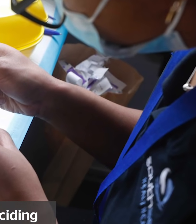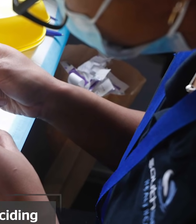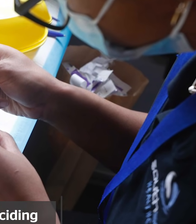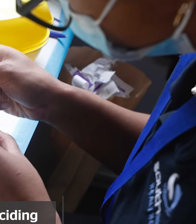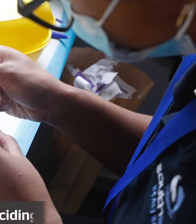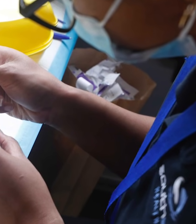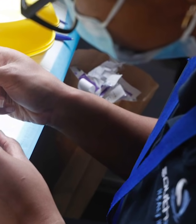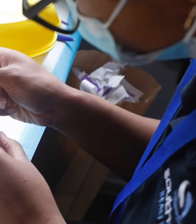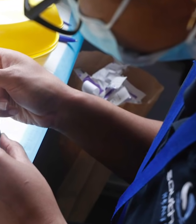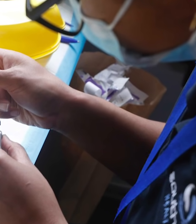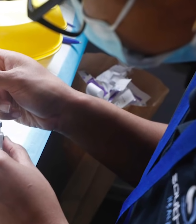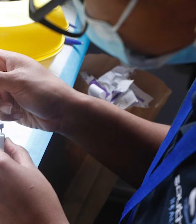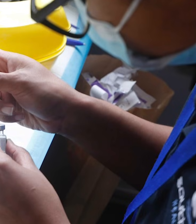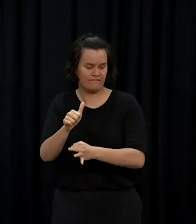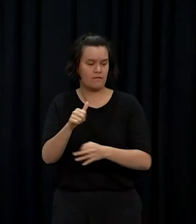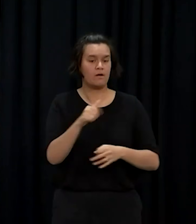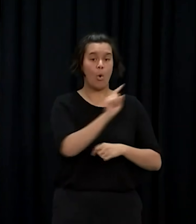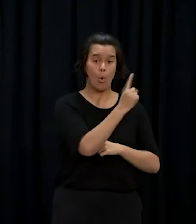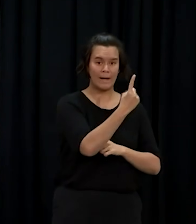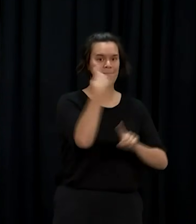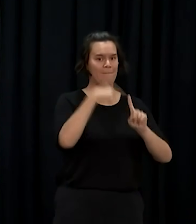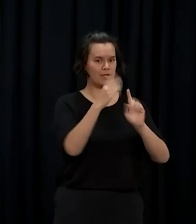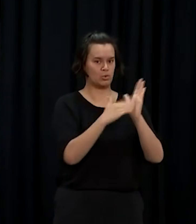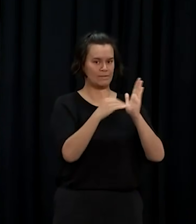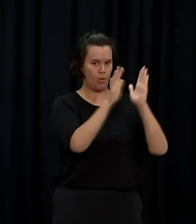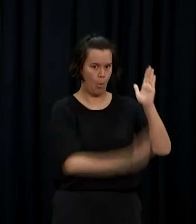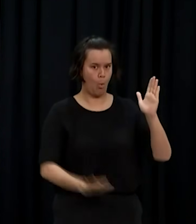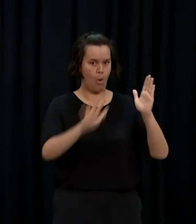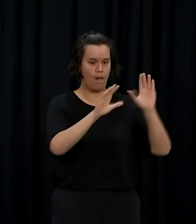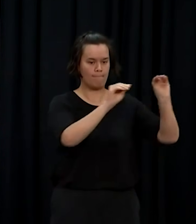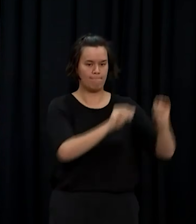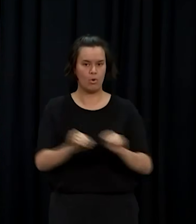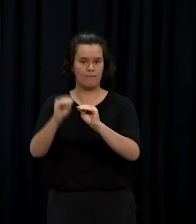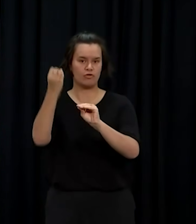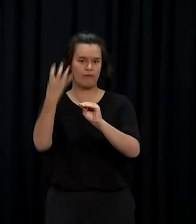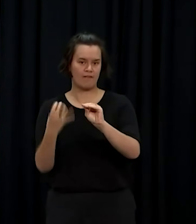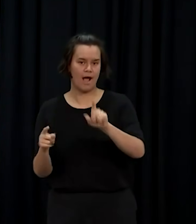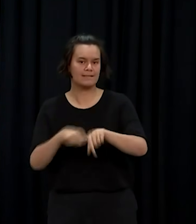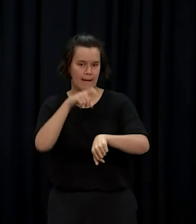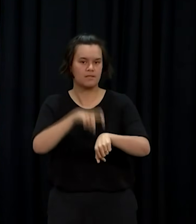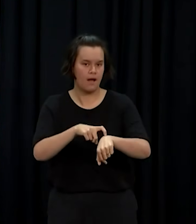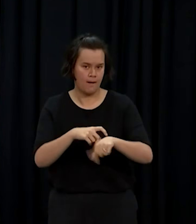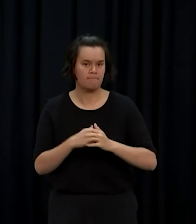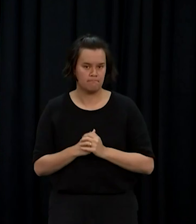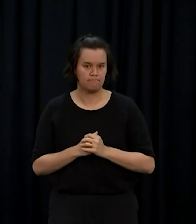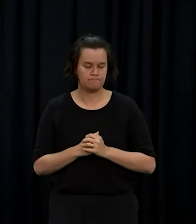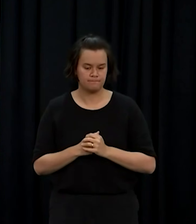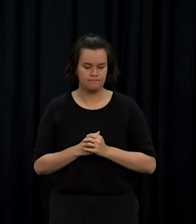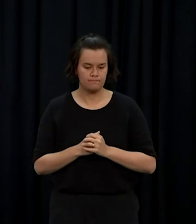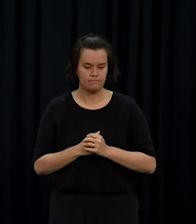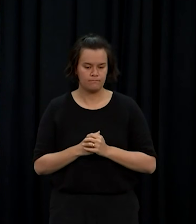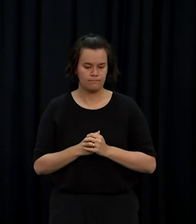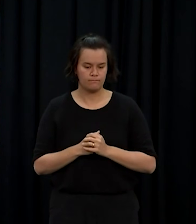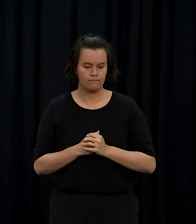to different levels in the traffic light system. With safety and minimising the spread of the virus in mind, I can also confirm